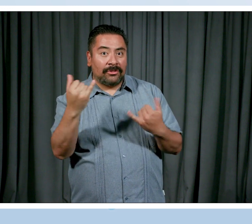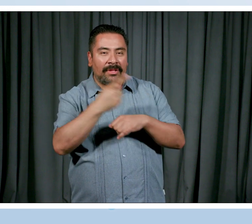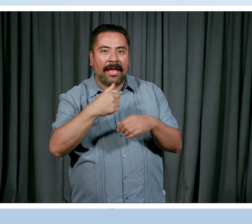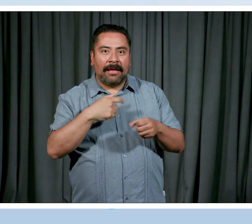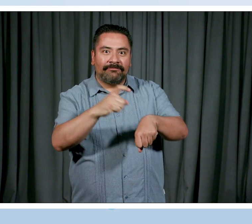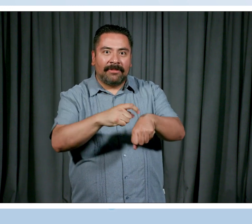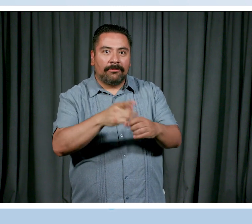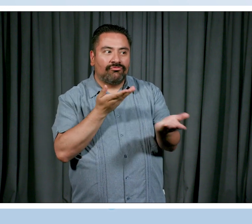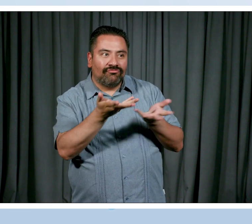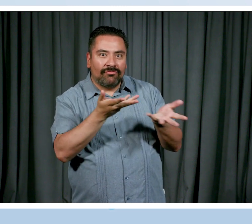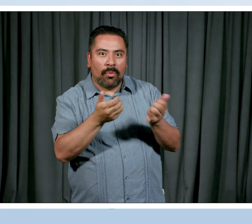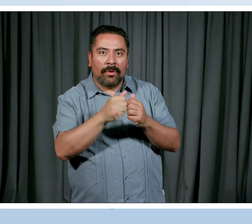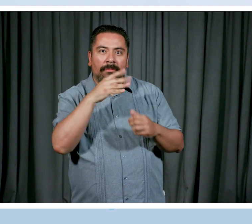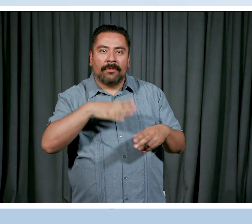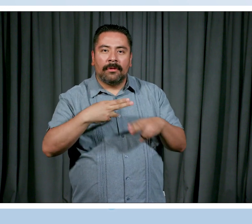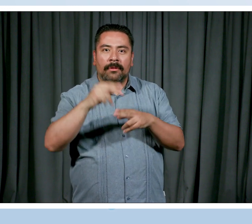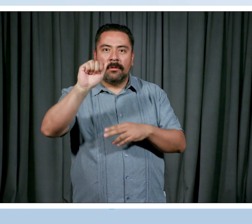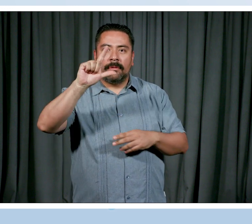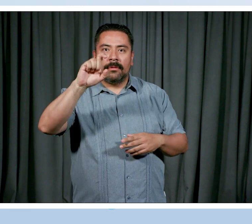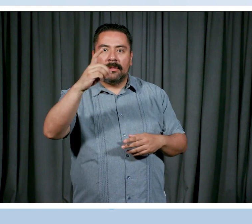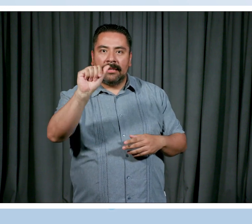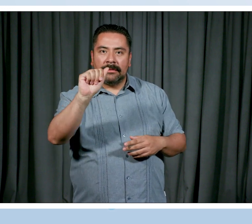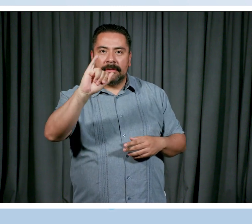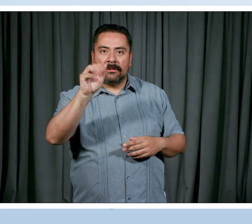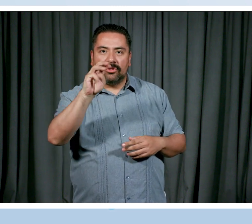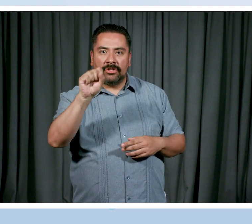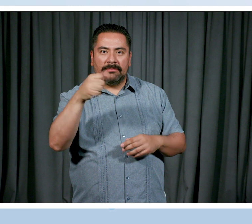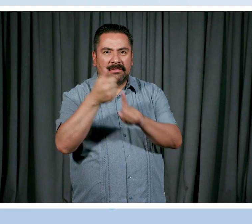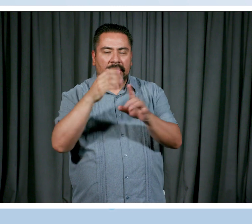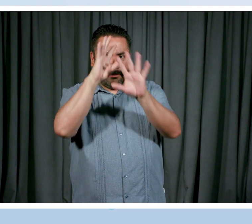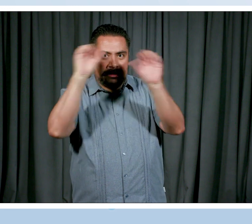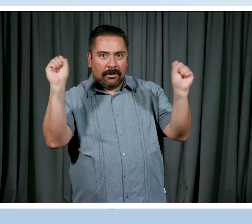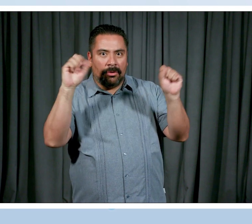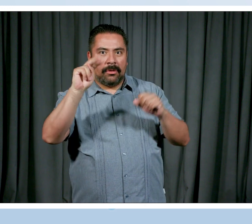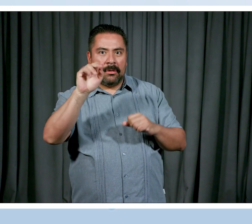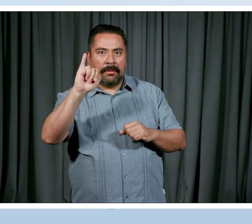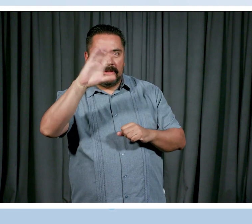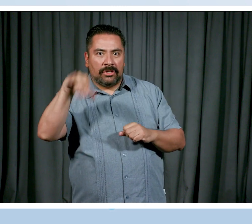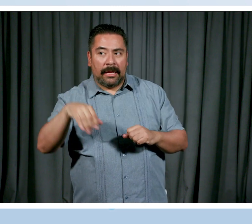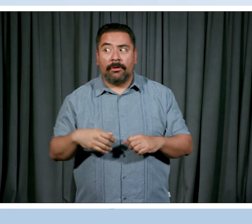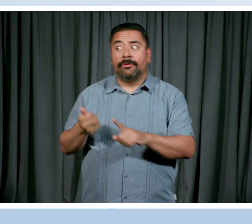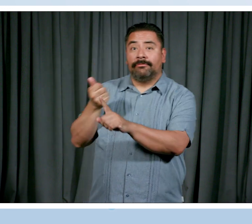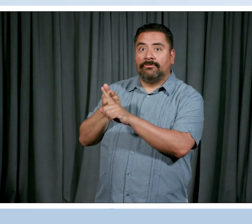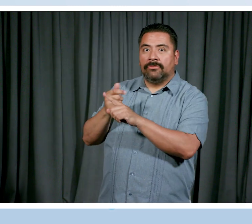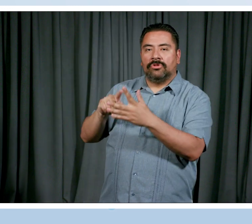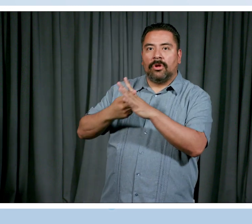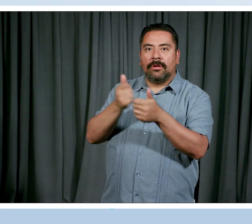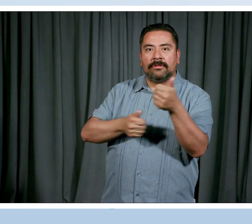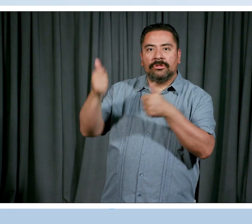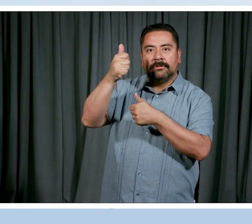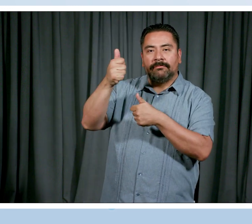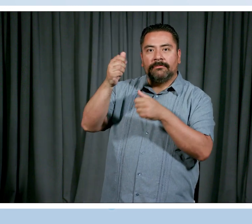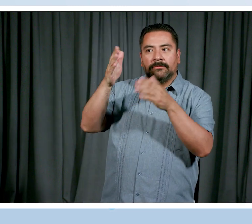to talk to Alexa James, who is the CEO at NAMI Chicago. Alexa started as the Chief Executive Officer